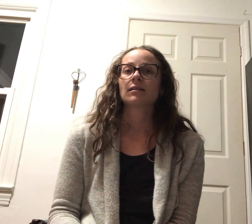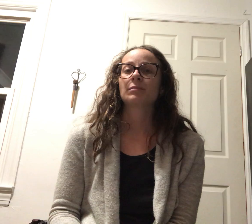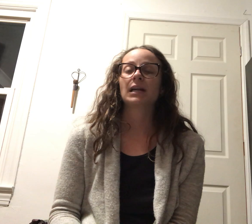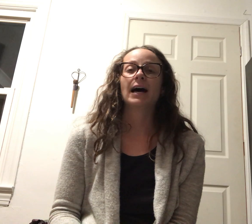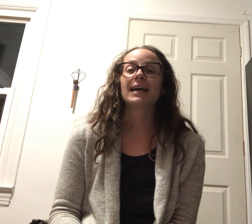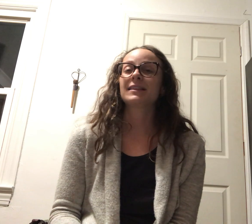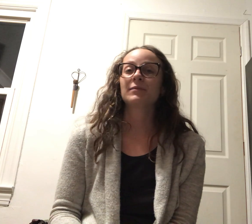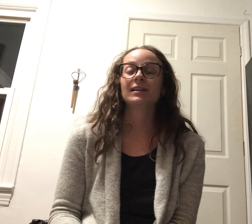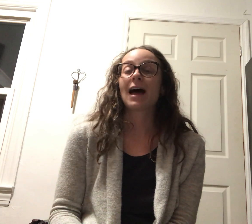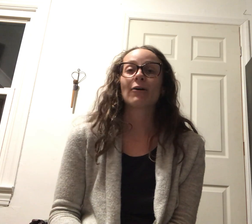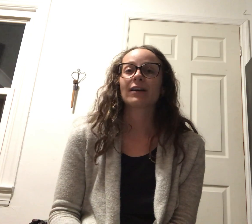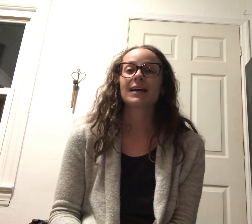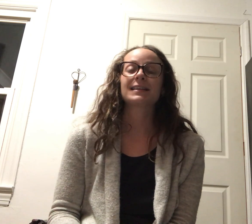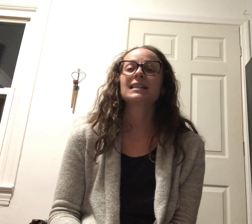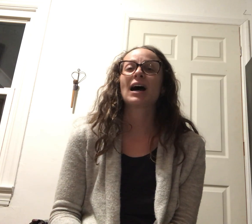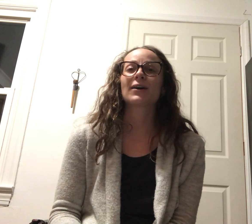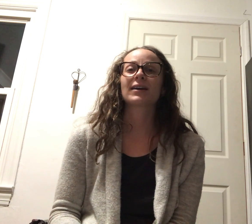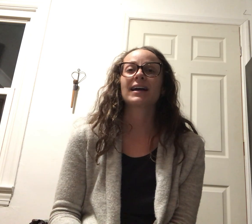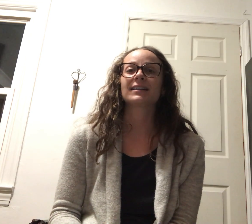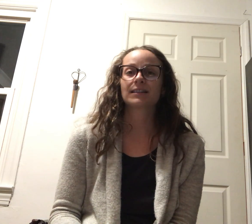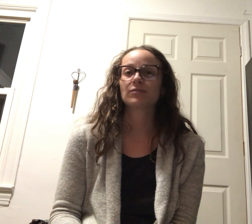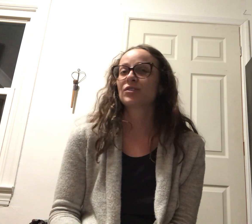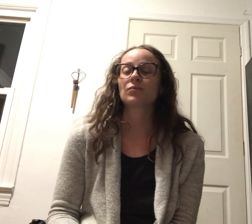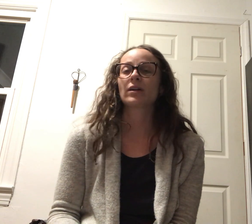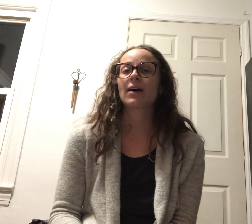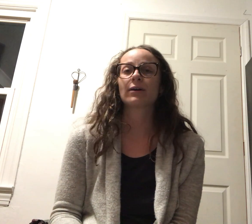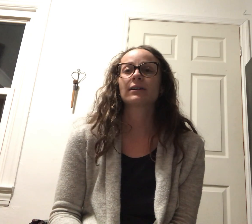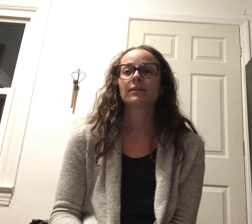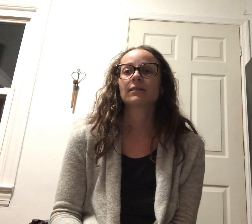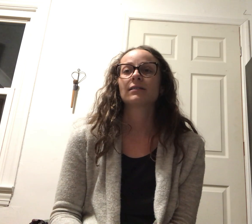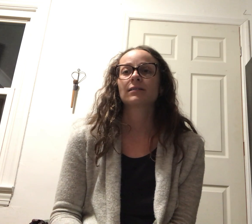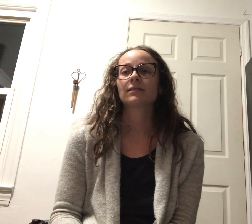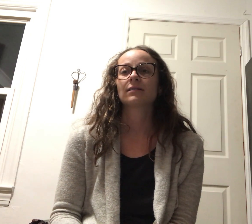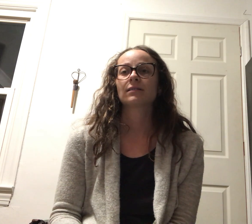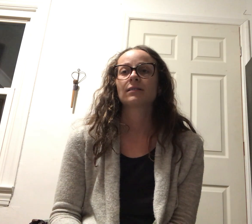But I ate them in an hour. I ate the entire can in just 1 hour.